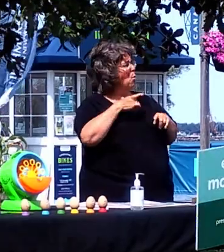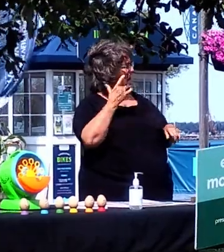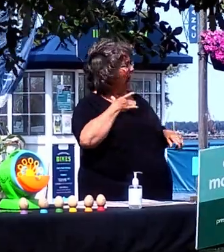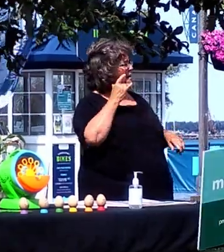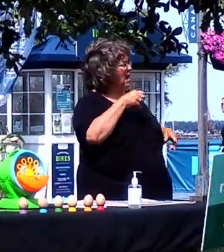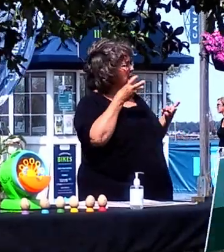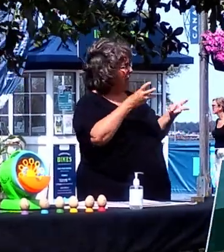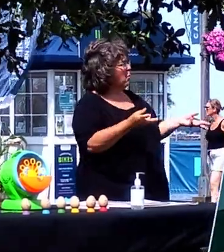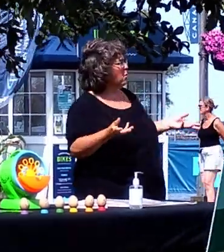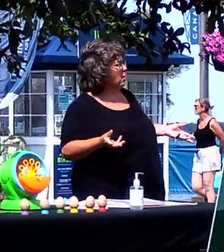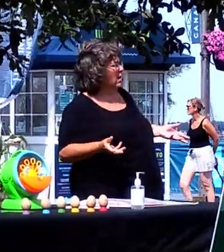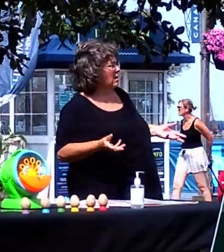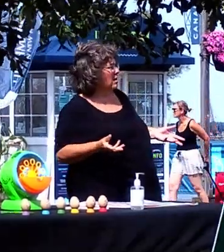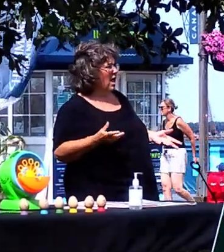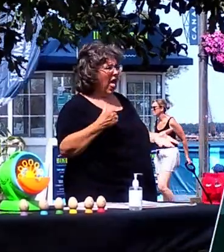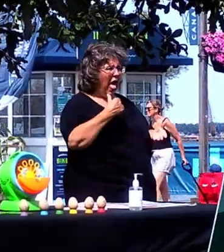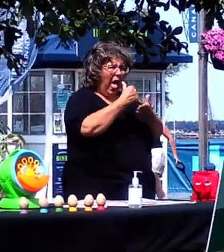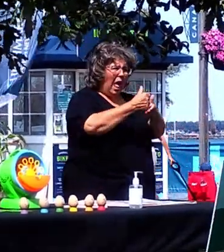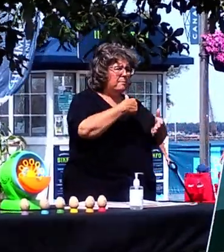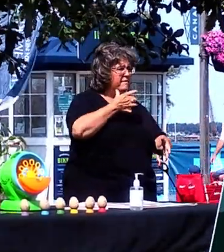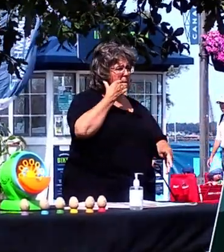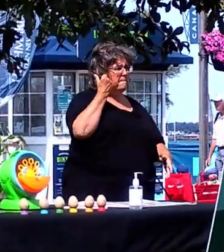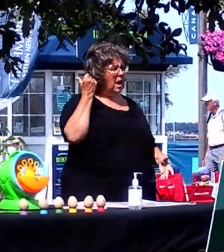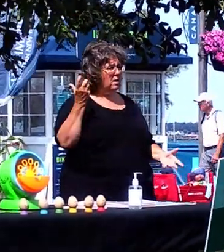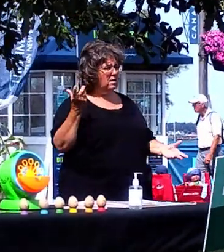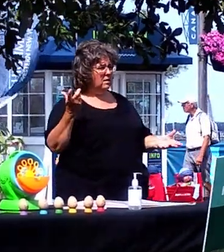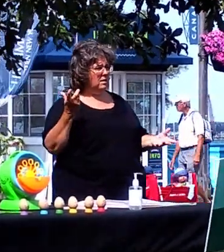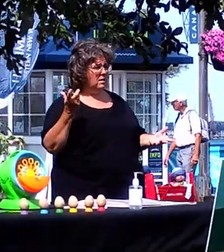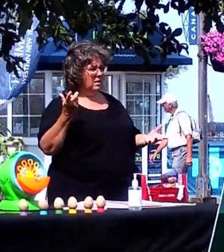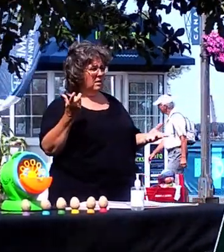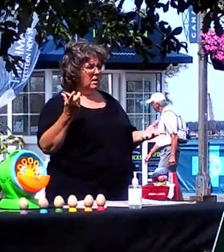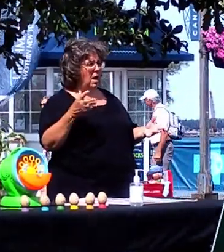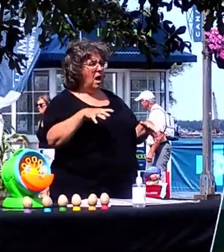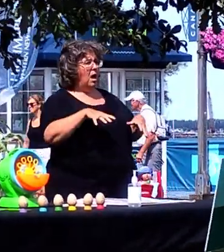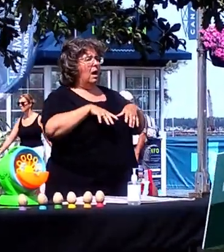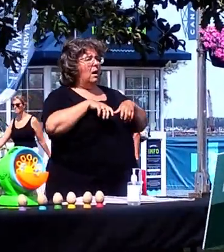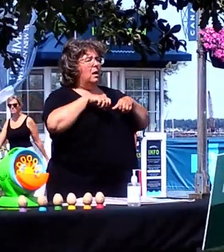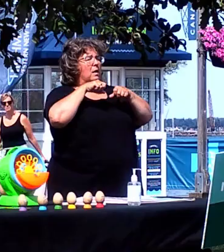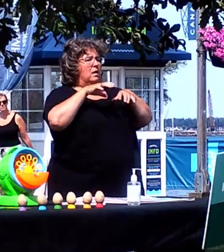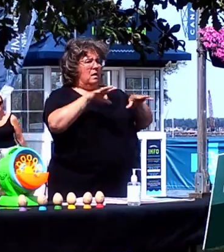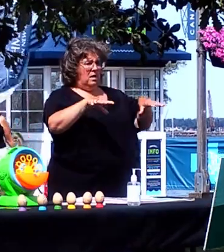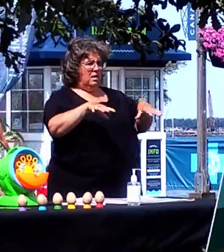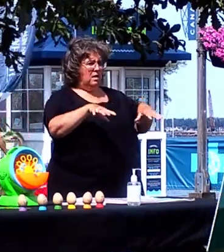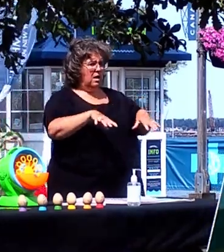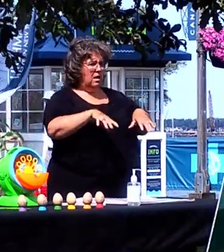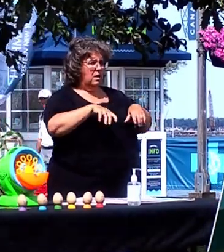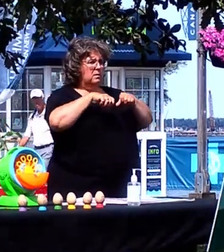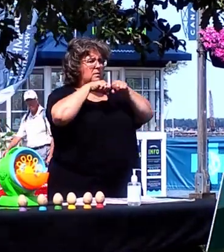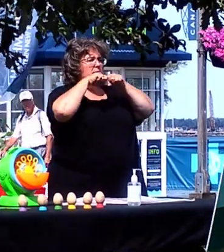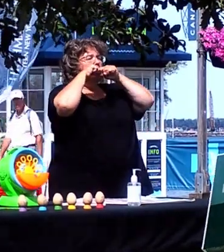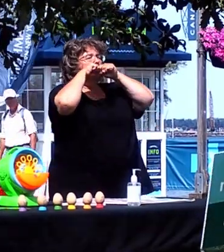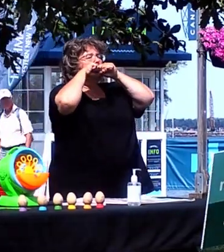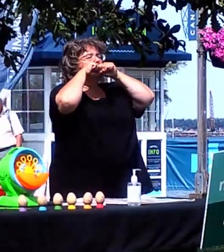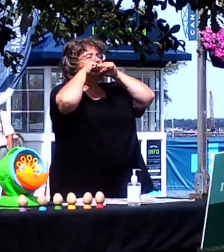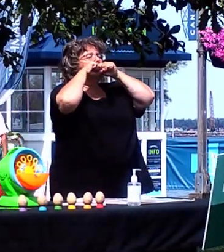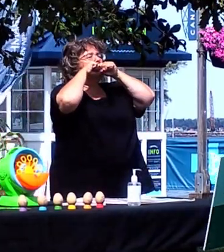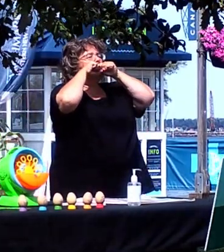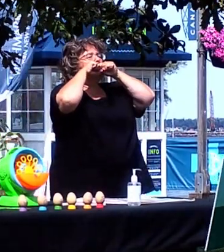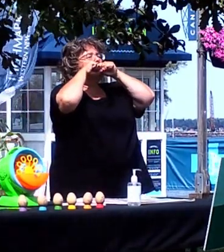or frustrated, what helps me feel better afterwards, I take a big breath. Can we all do that together?